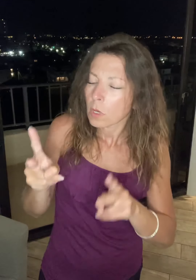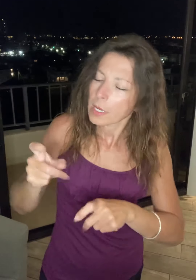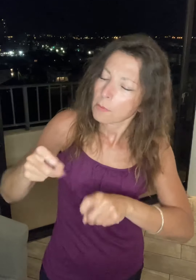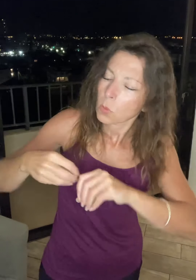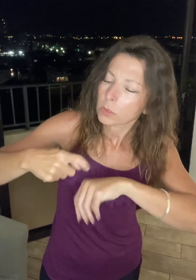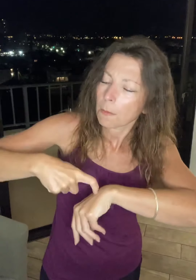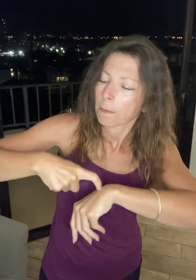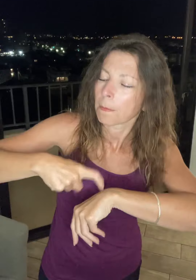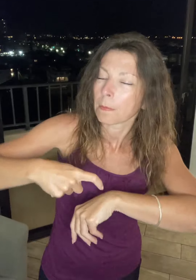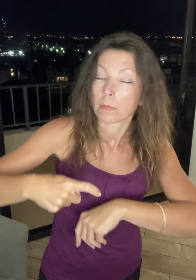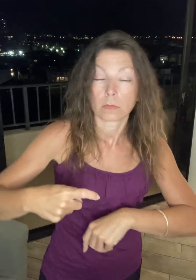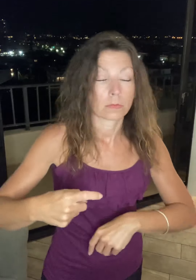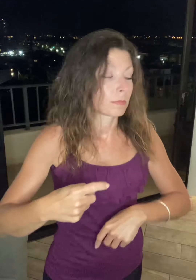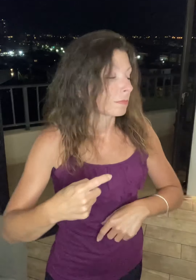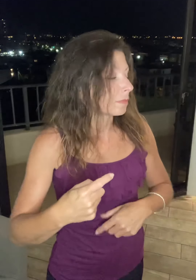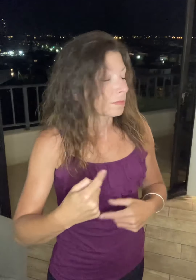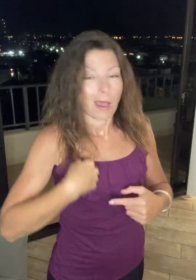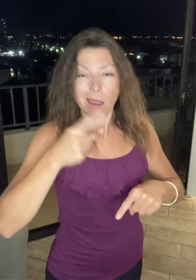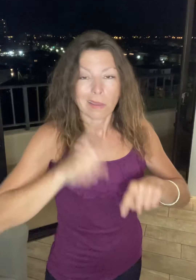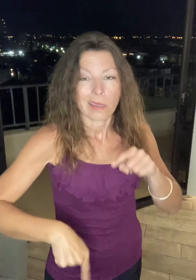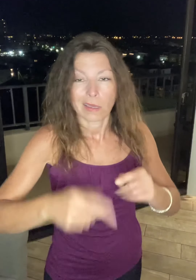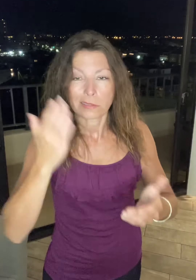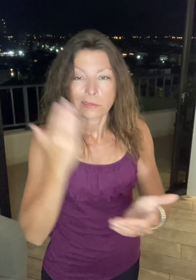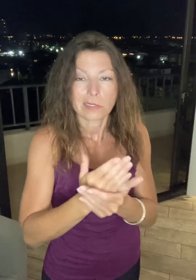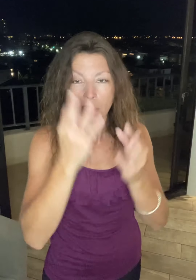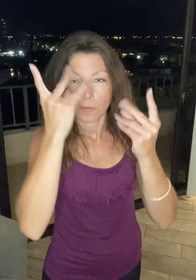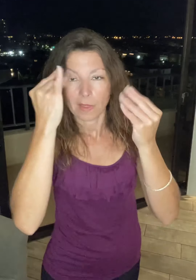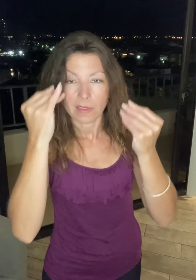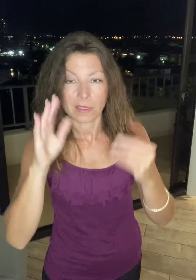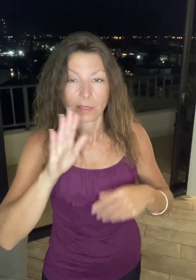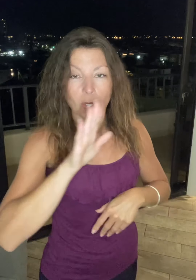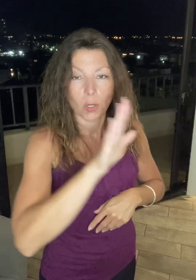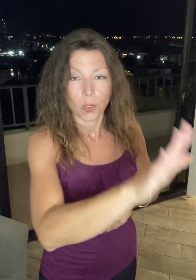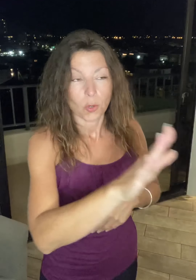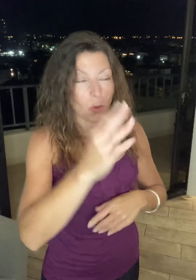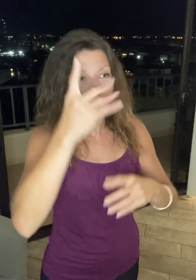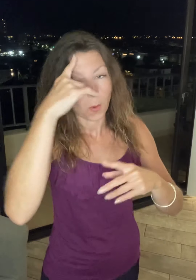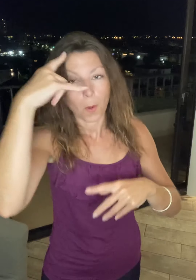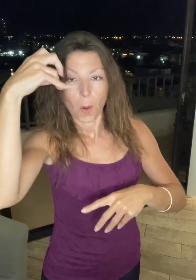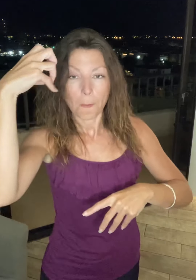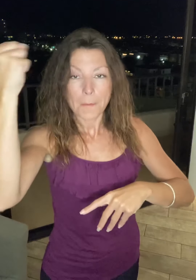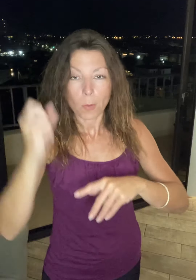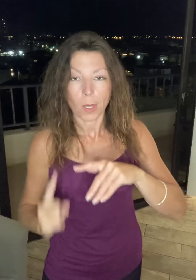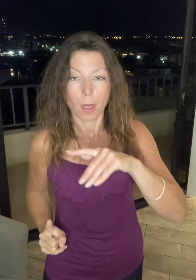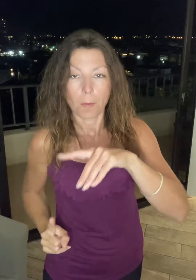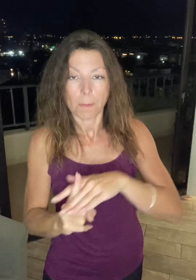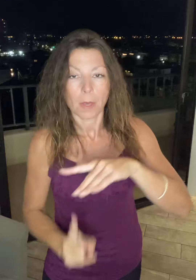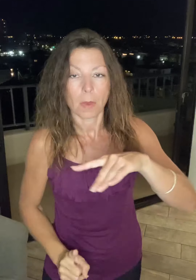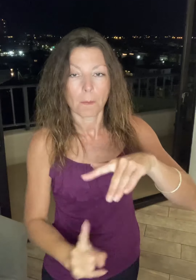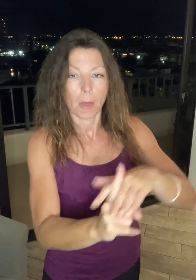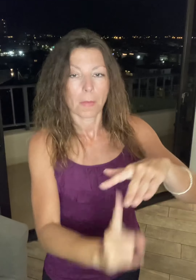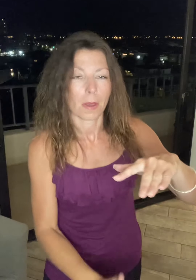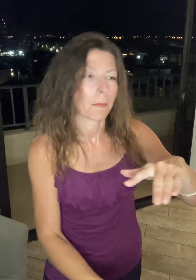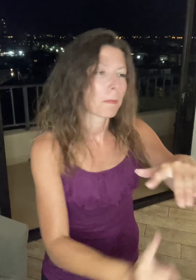comes to me. The way you laugh and your shoulders shook, the time you took, teach me all that you